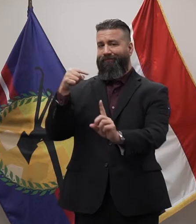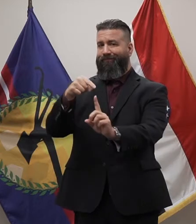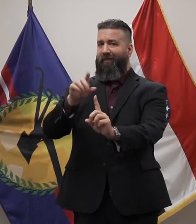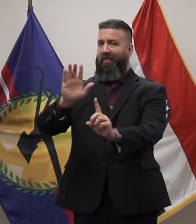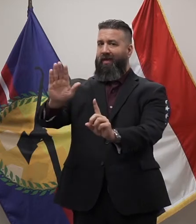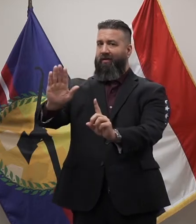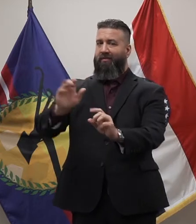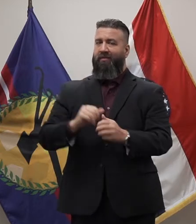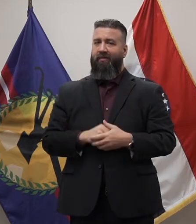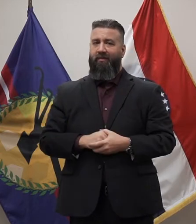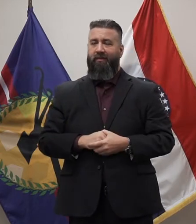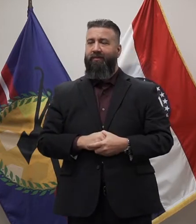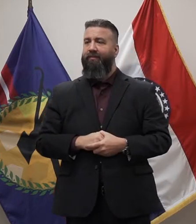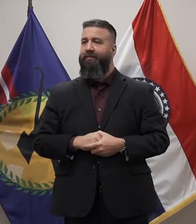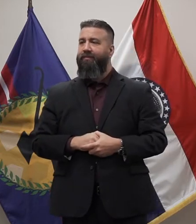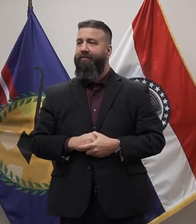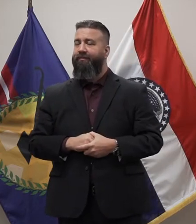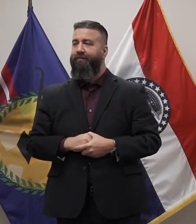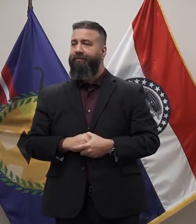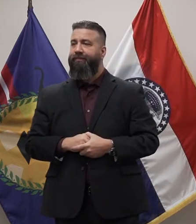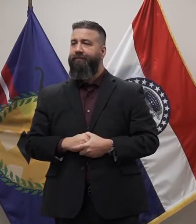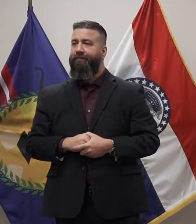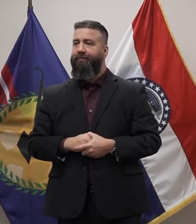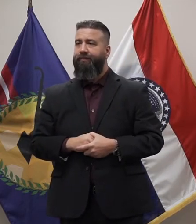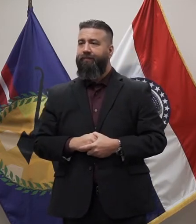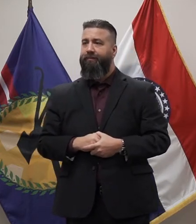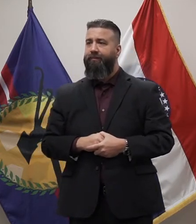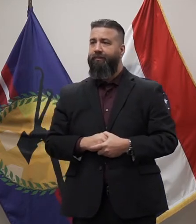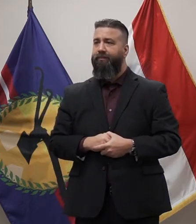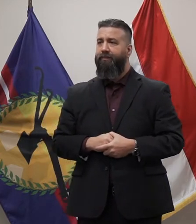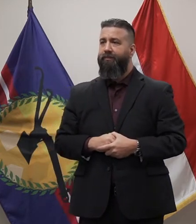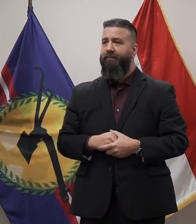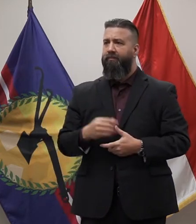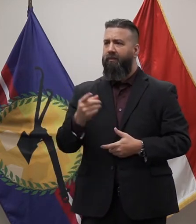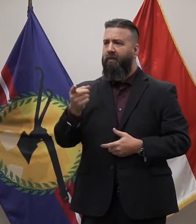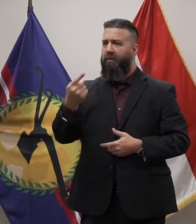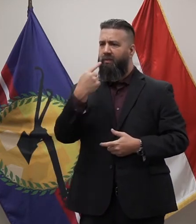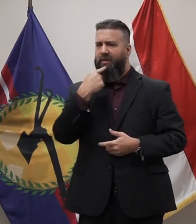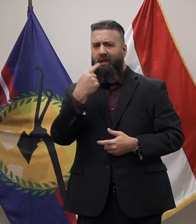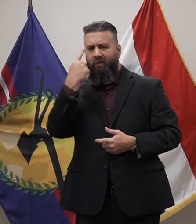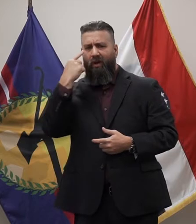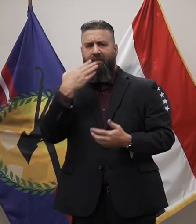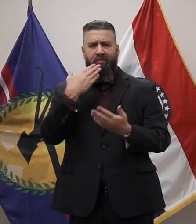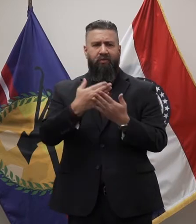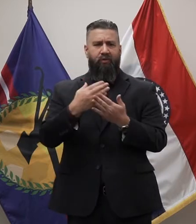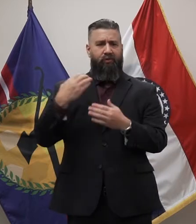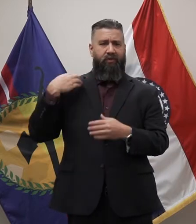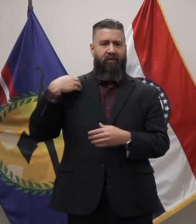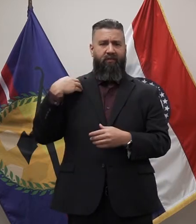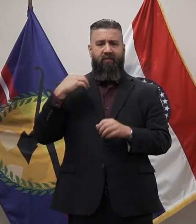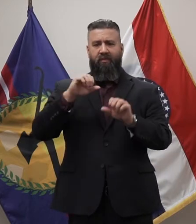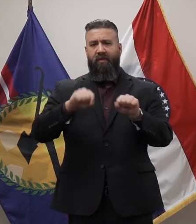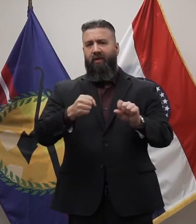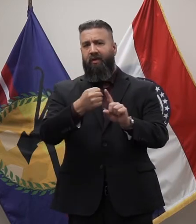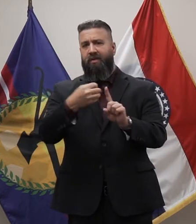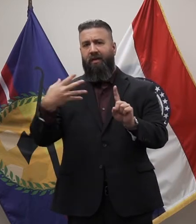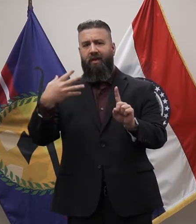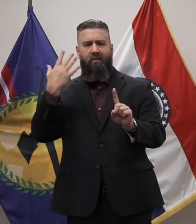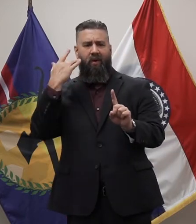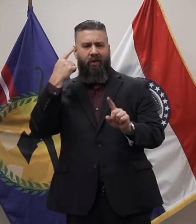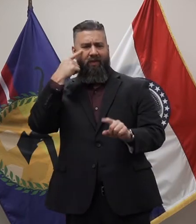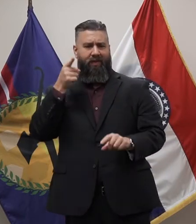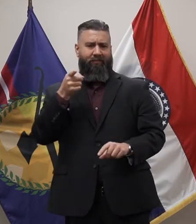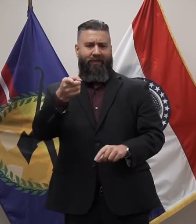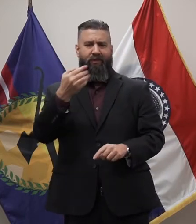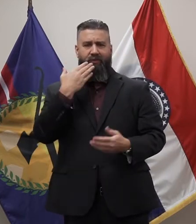their jurisdiction. Dr. Range, you said you thought it was a good selection, you'd be a good chief. Can you expand on that a little bit about what you think is good about